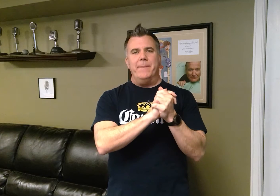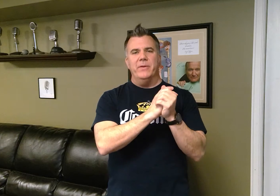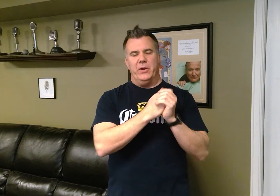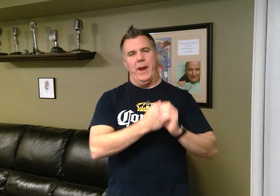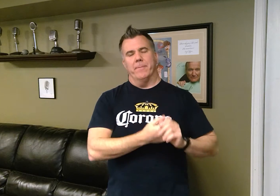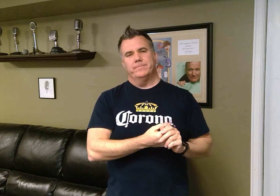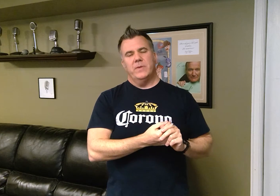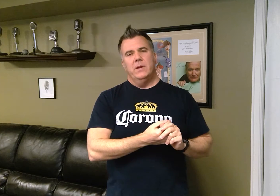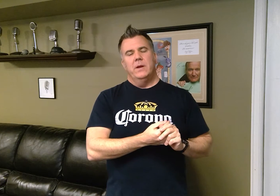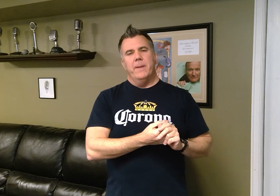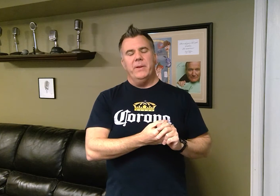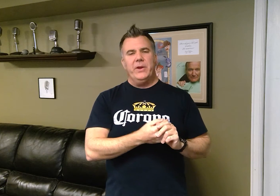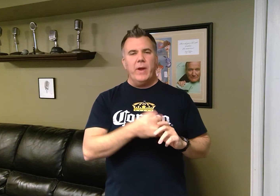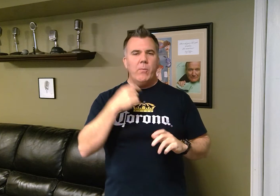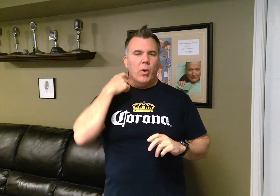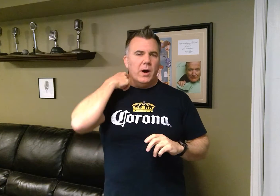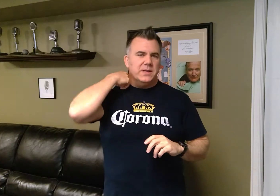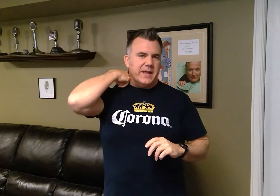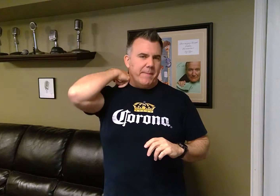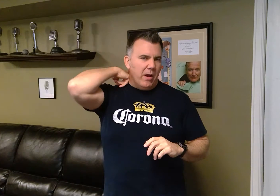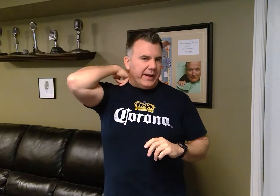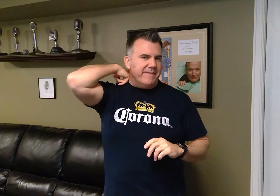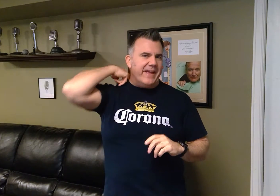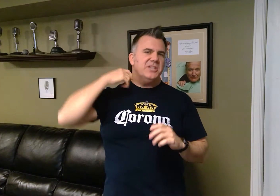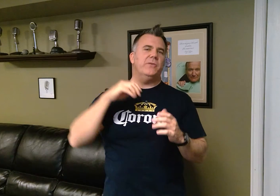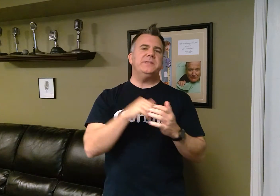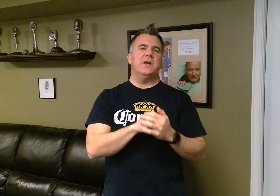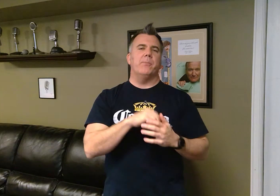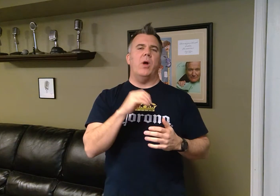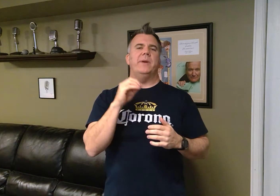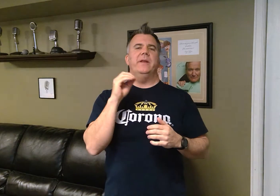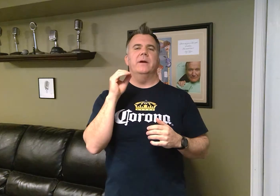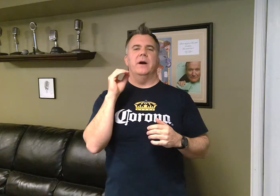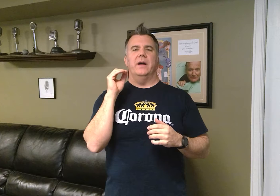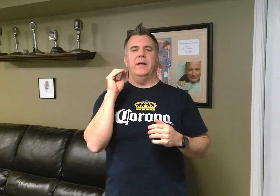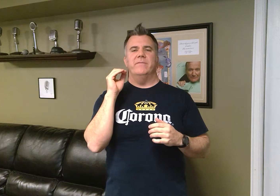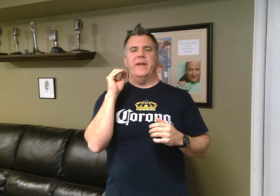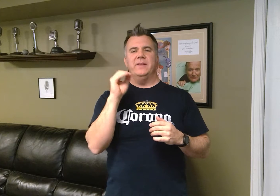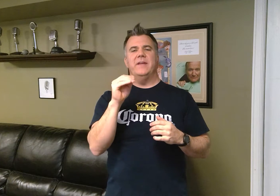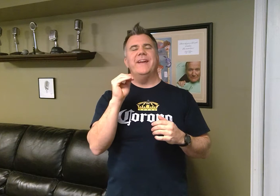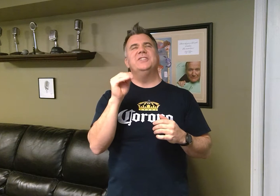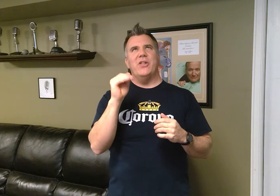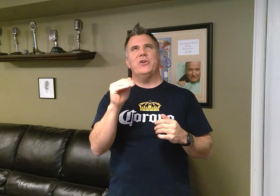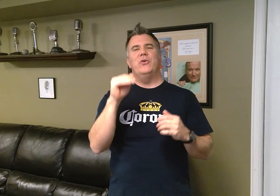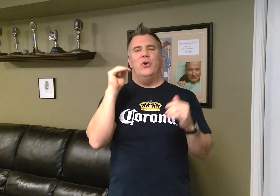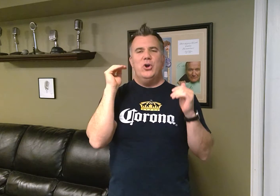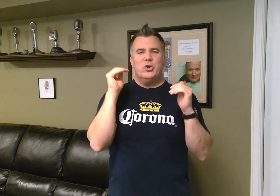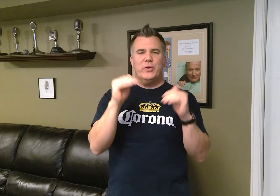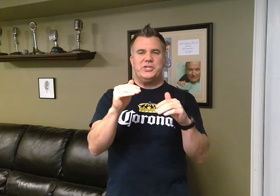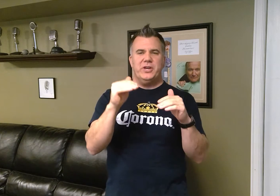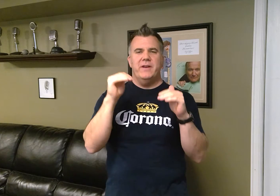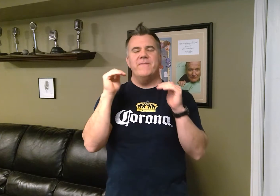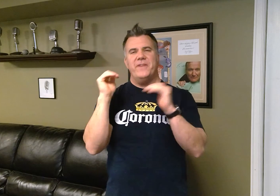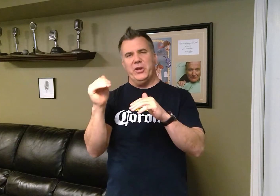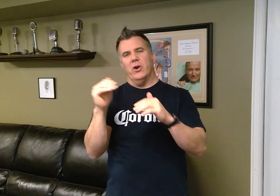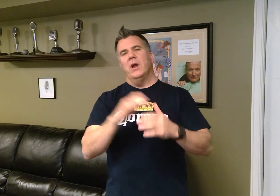Billy Graham. And Billy Graham was an American evangelist, a prominent evangelical Christian figure.